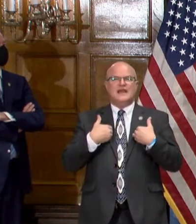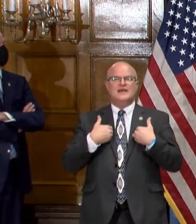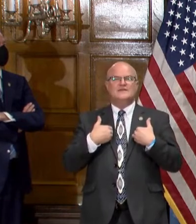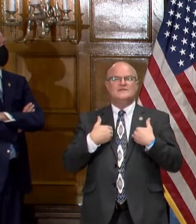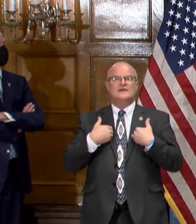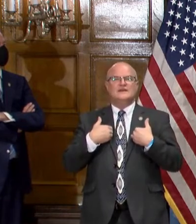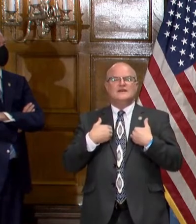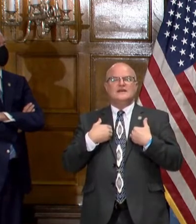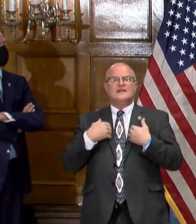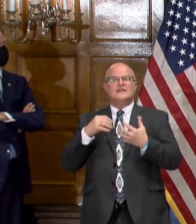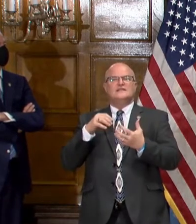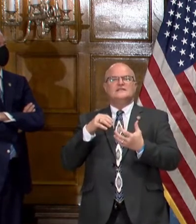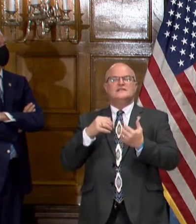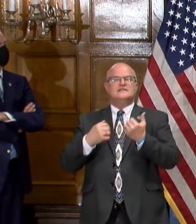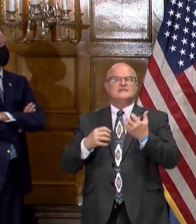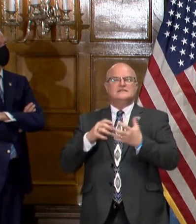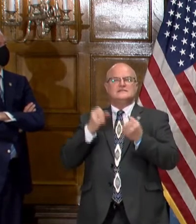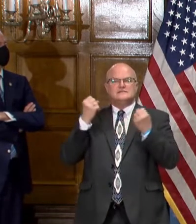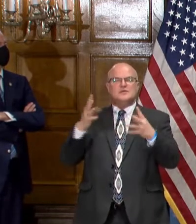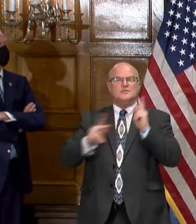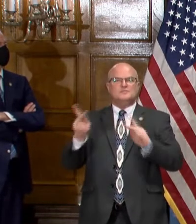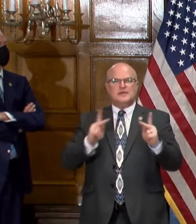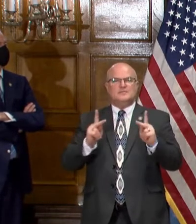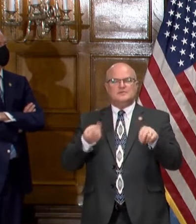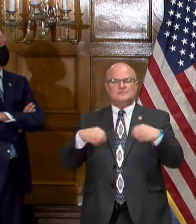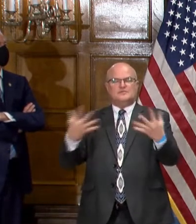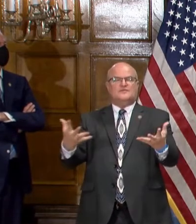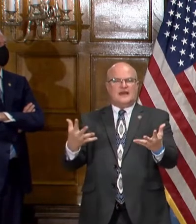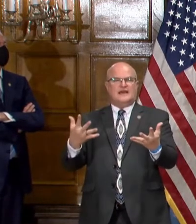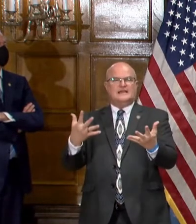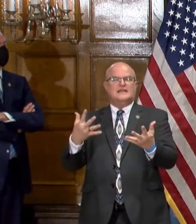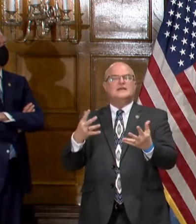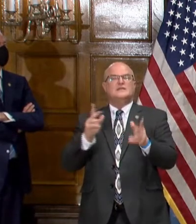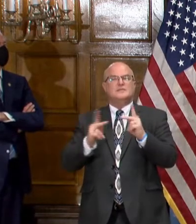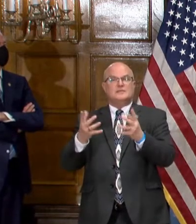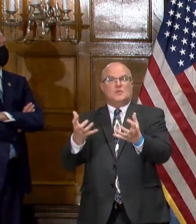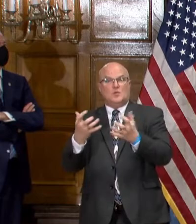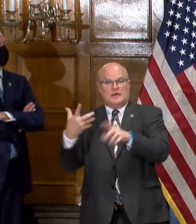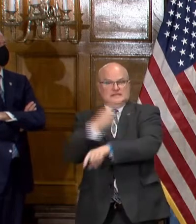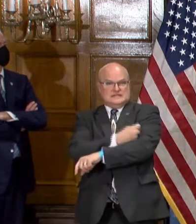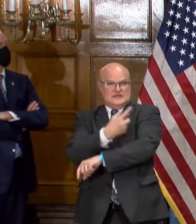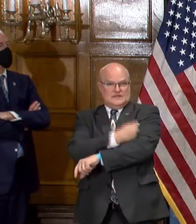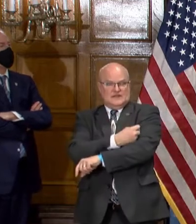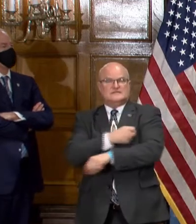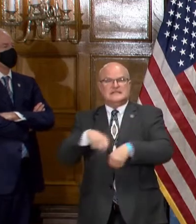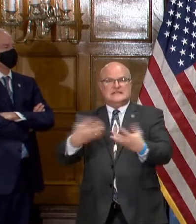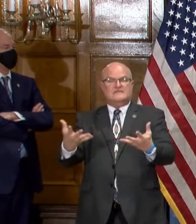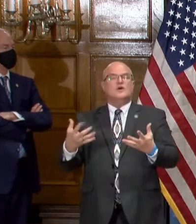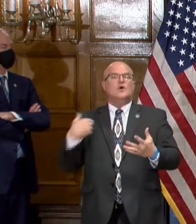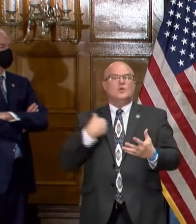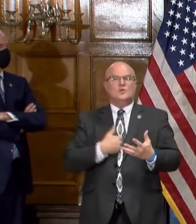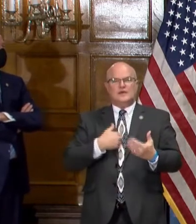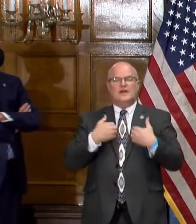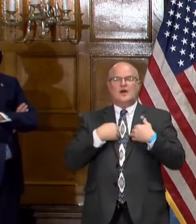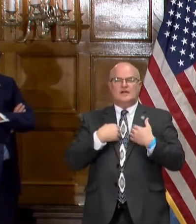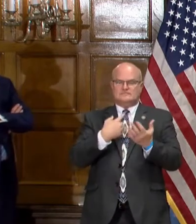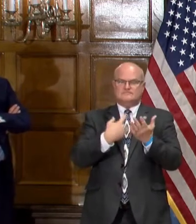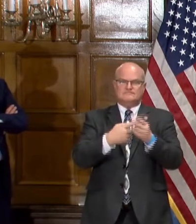to be able to support all the different clinics or all the different providers that want to give vaccines. We are certainly bringing it into